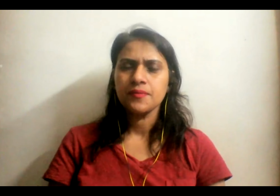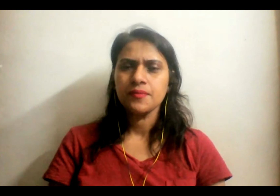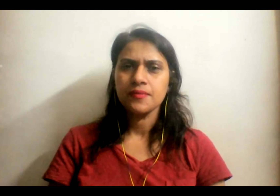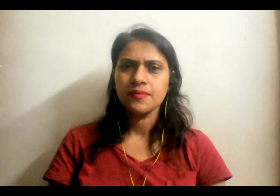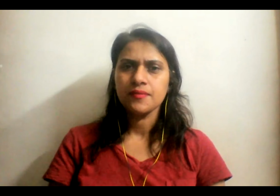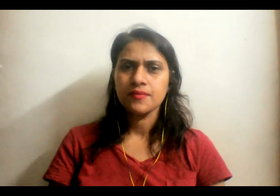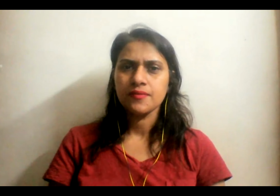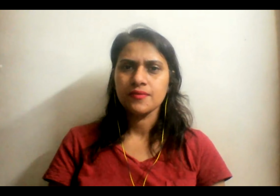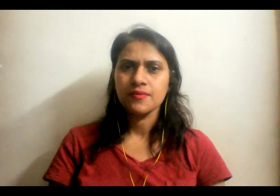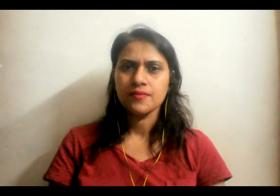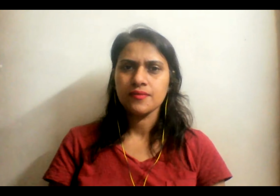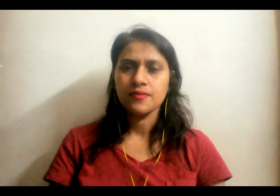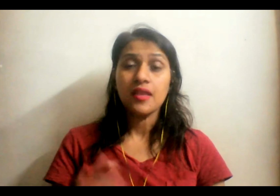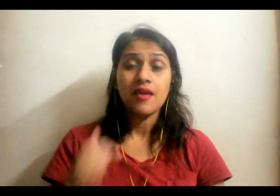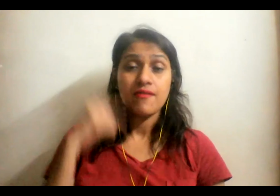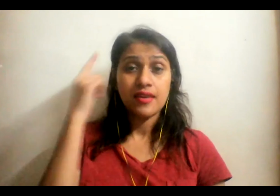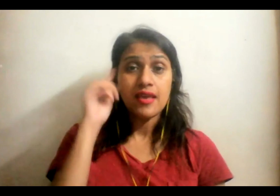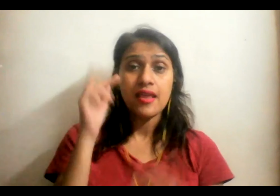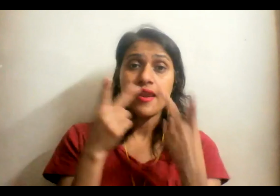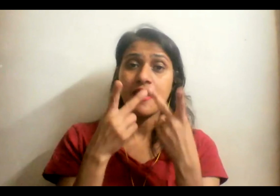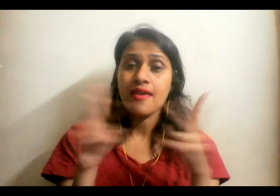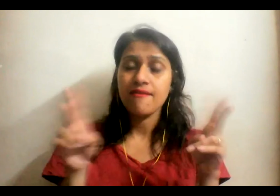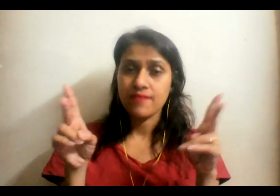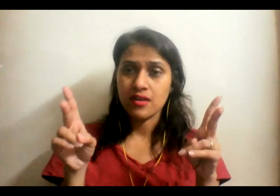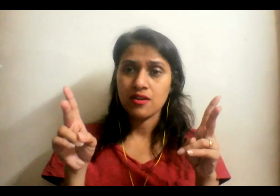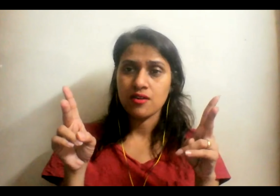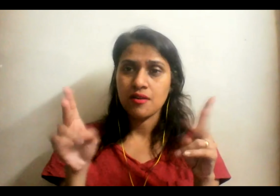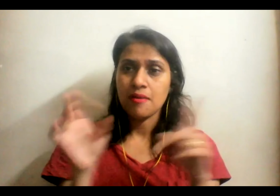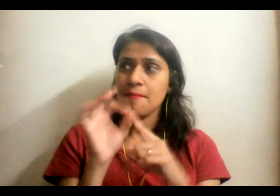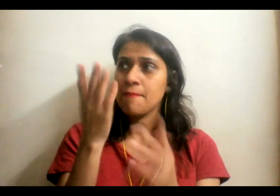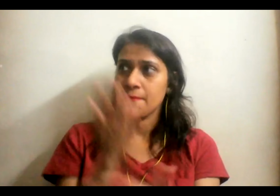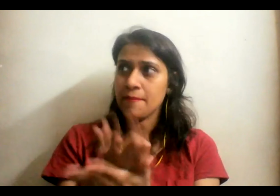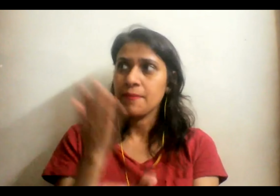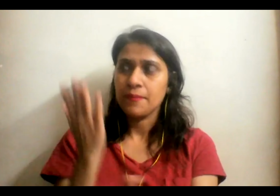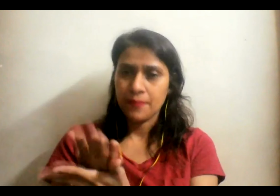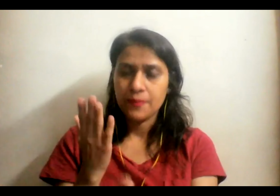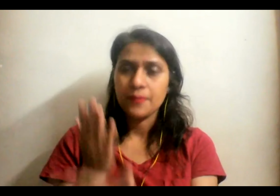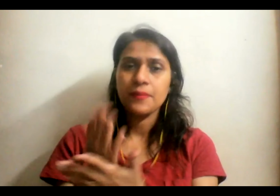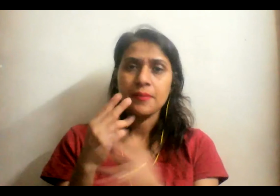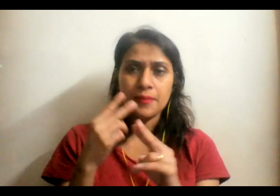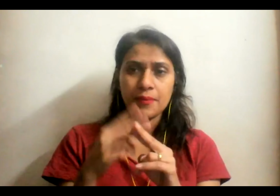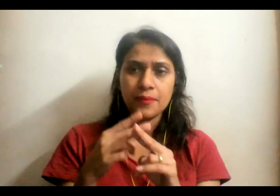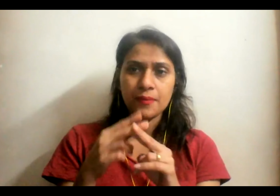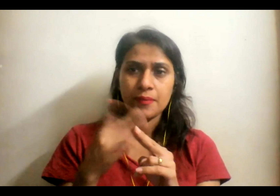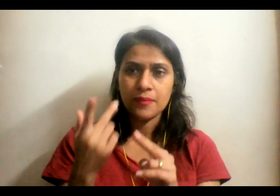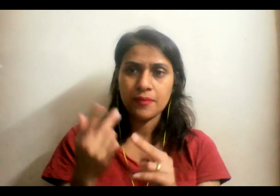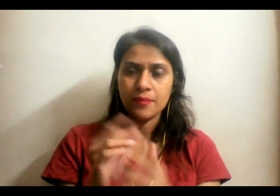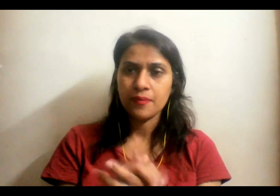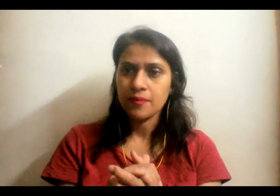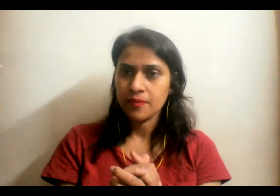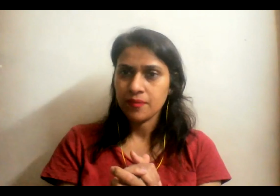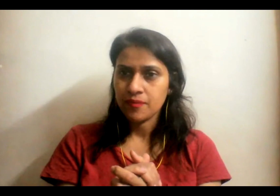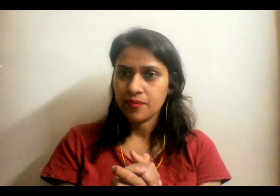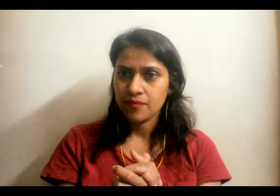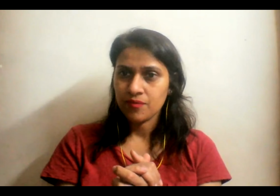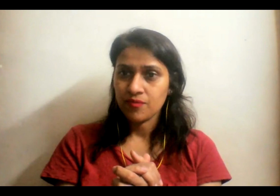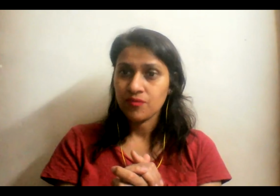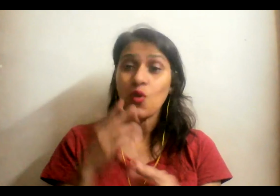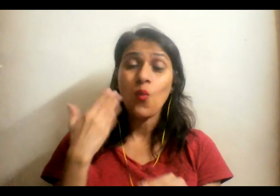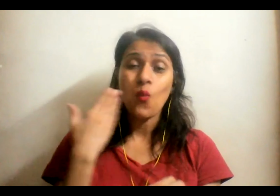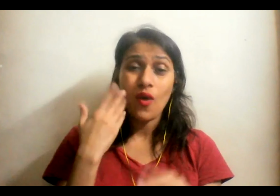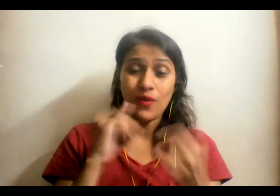it on different set of participants at regular interval, what would that be called? That would be a time series where the sample